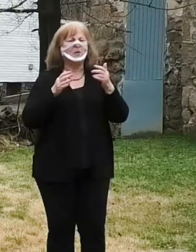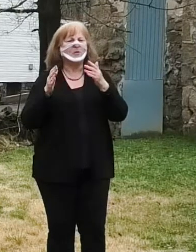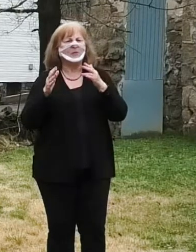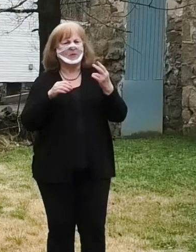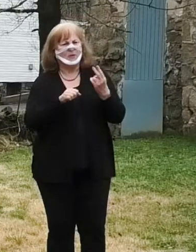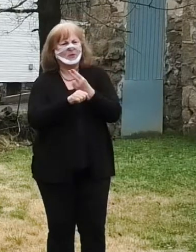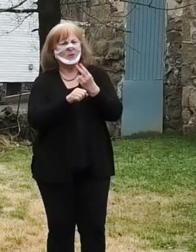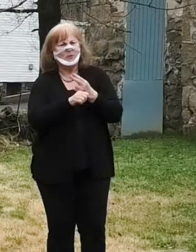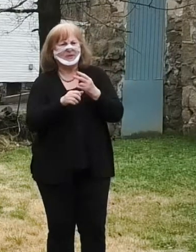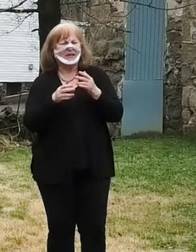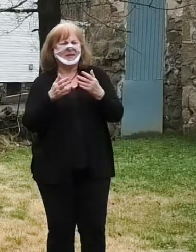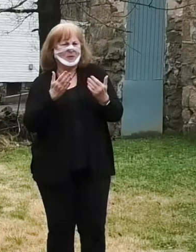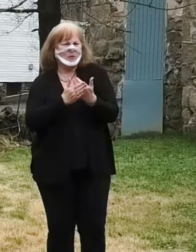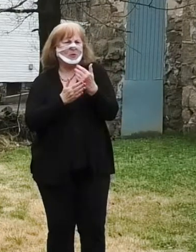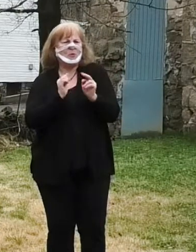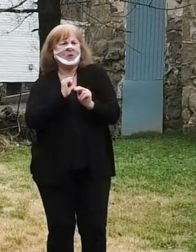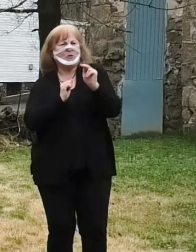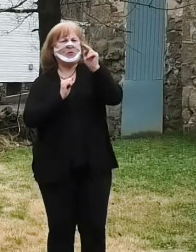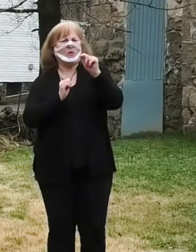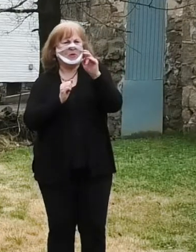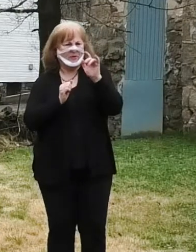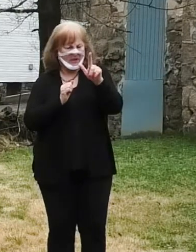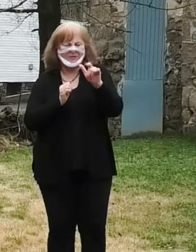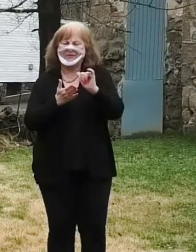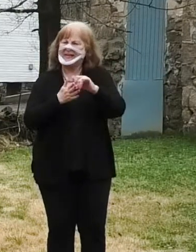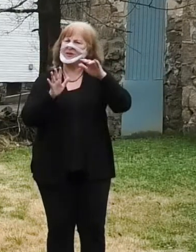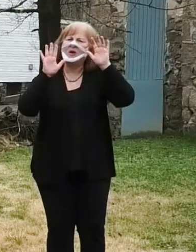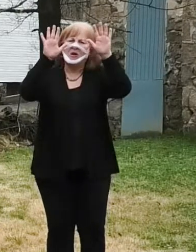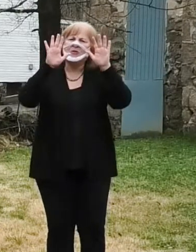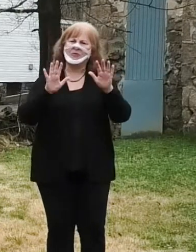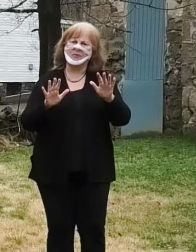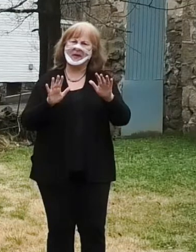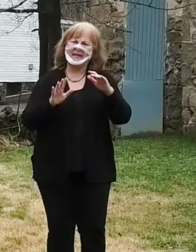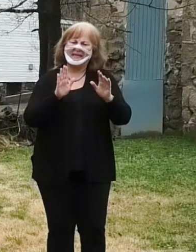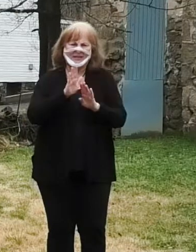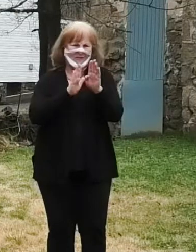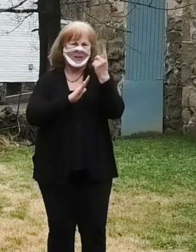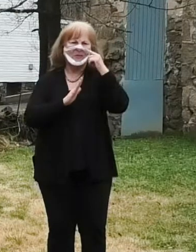Tunnel, is an extremely positive development for this community.